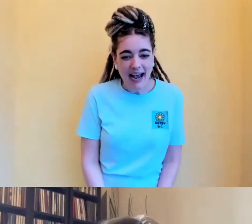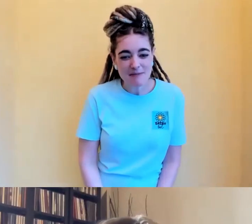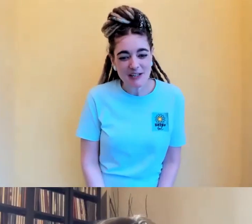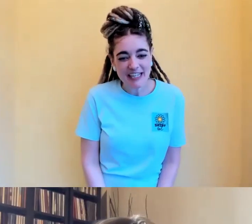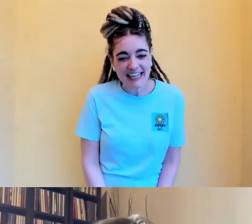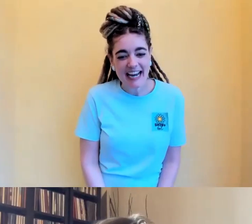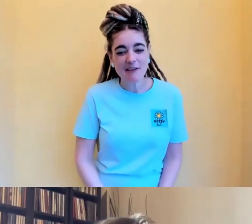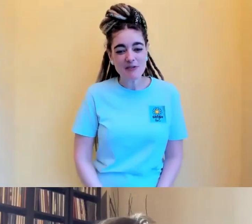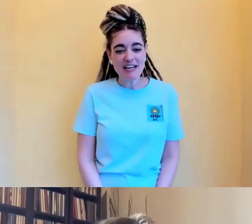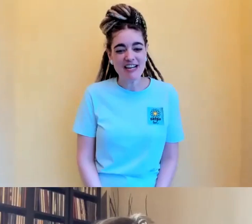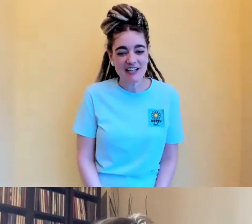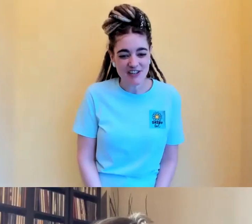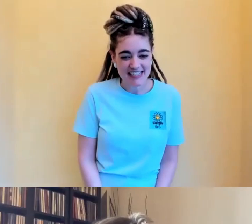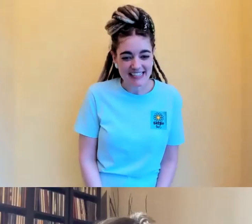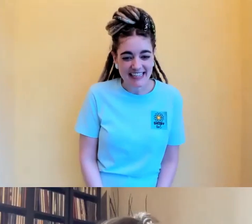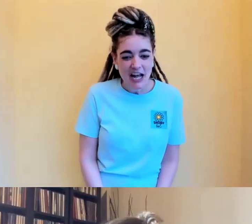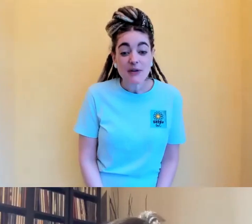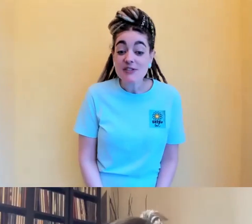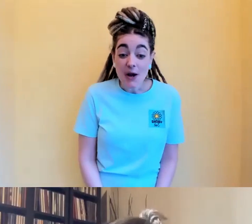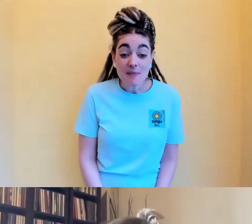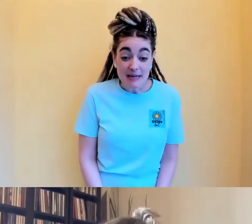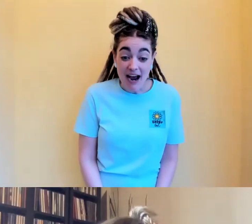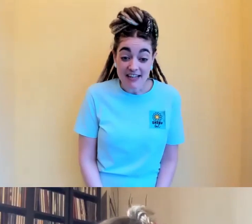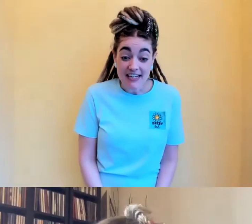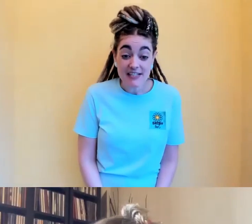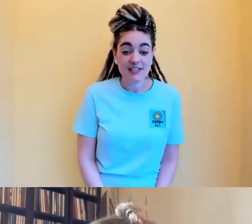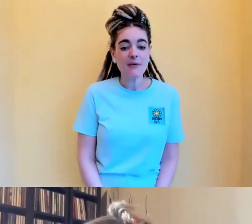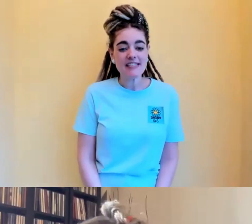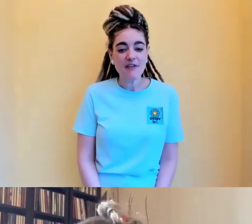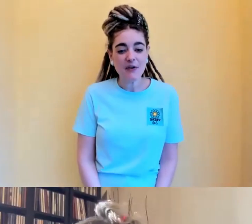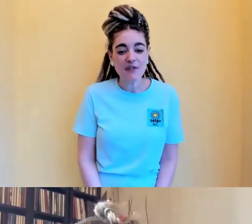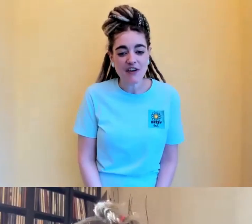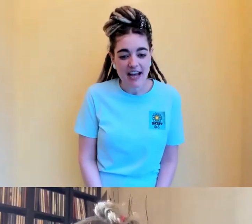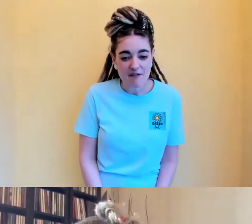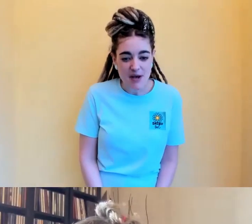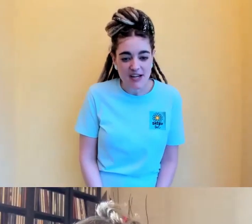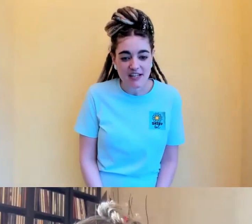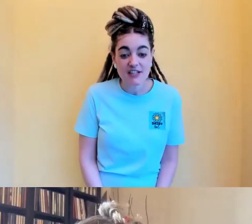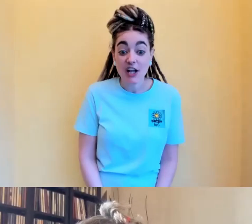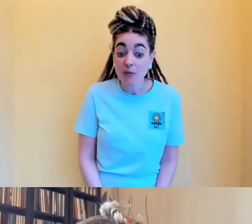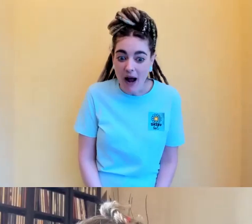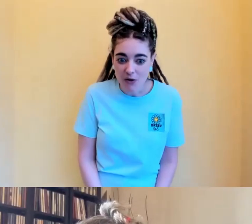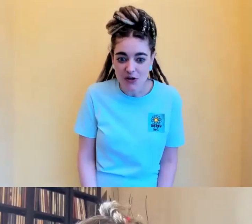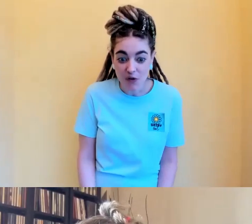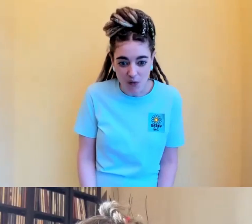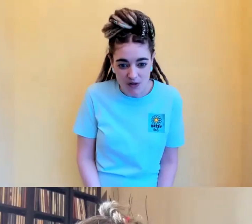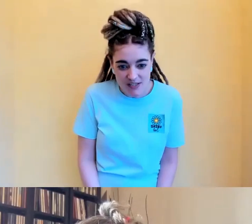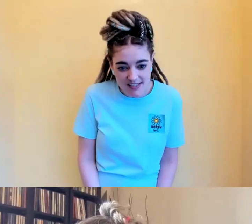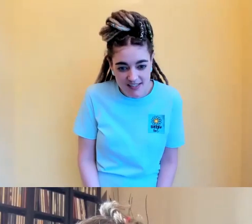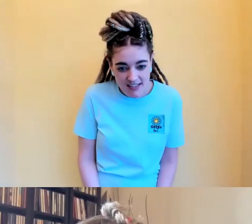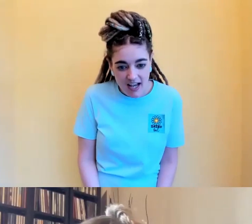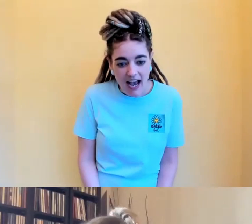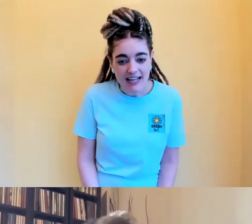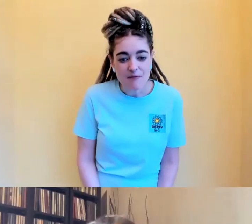Oh yeah, absolutely. It was really, really interesting. There were so many barriers, so it was difficult for a deaf person to learn Welsh, of